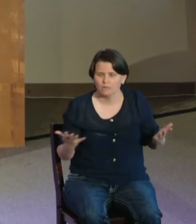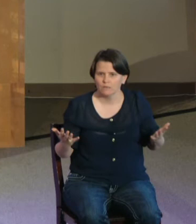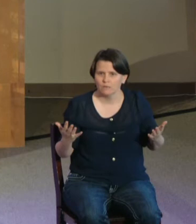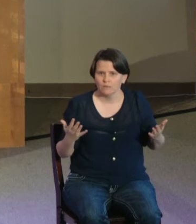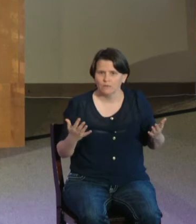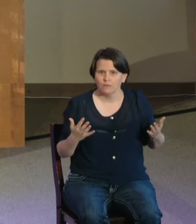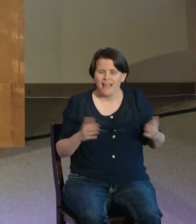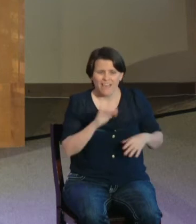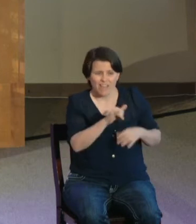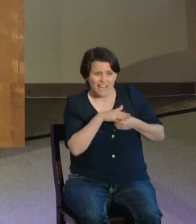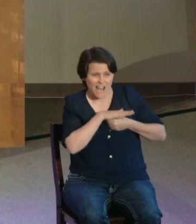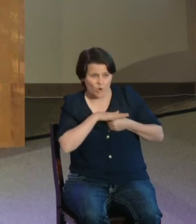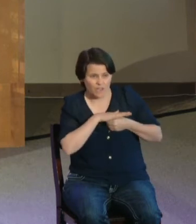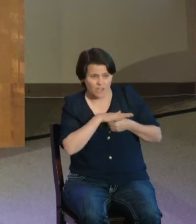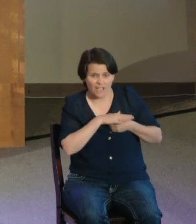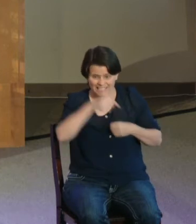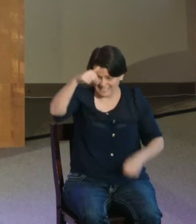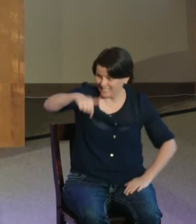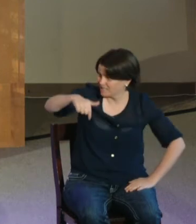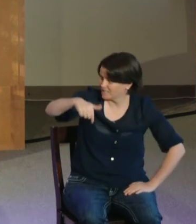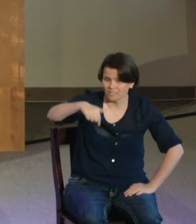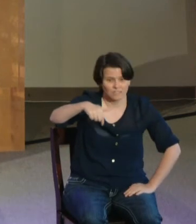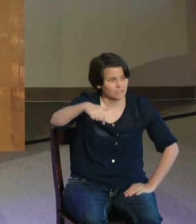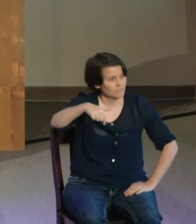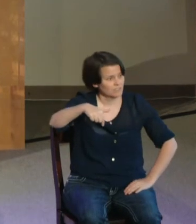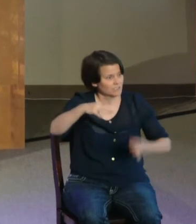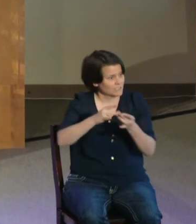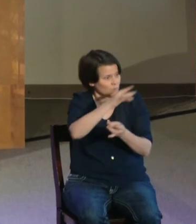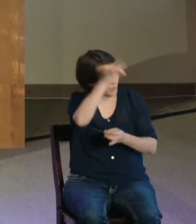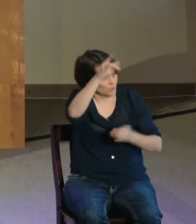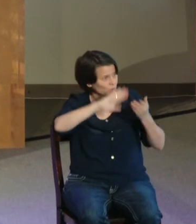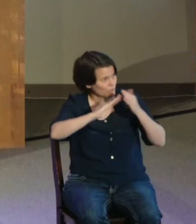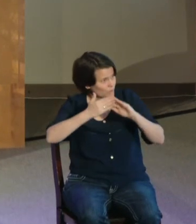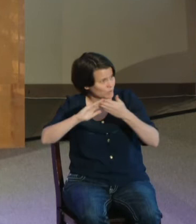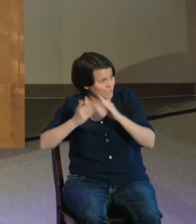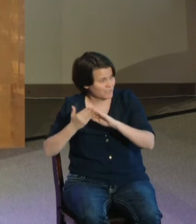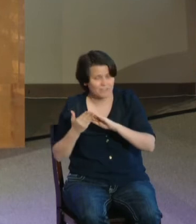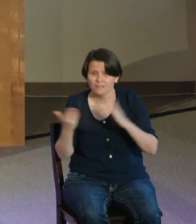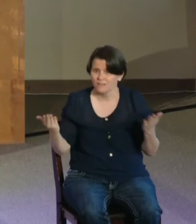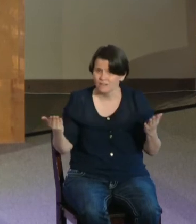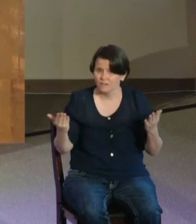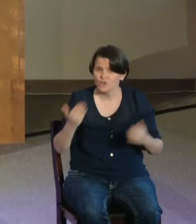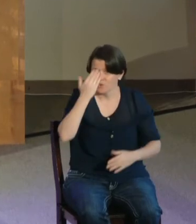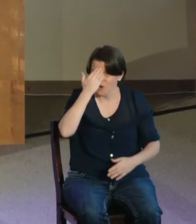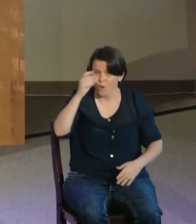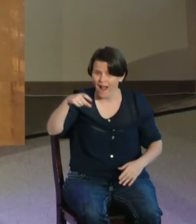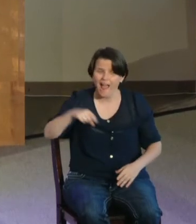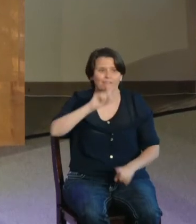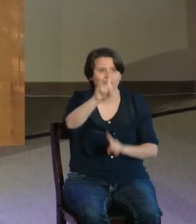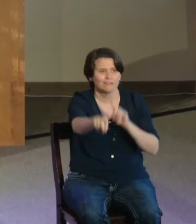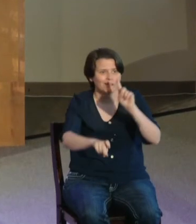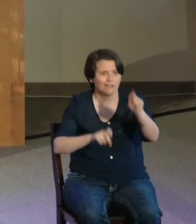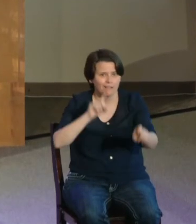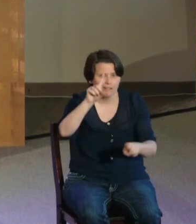talking about being closed off on is this spiritual community, then you know I got to ask some questions,